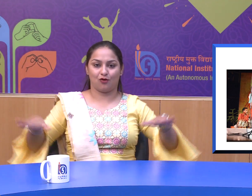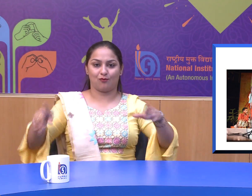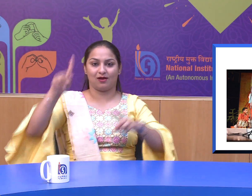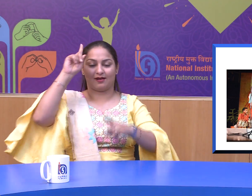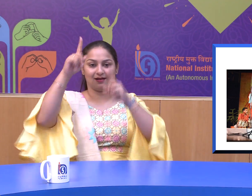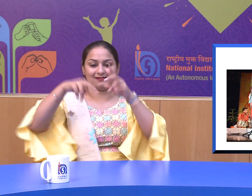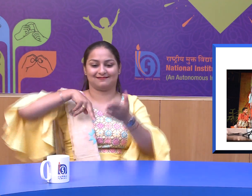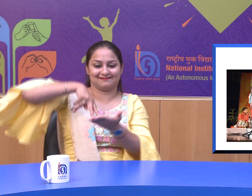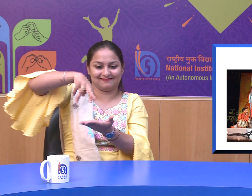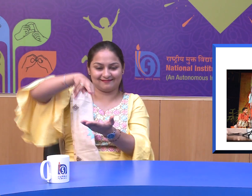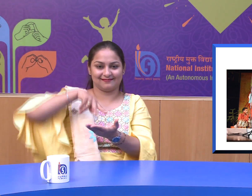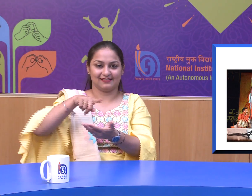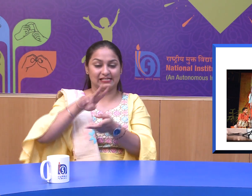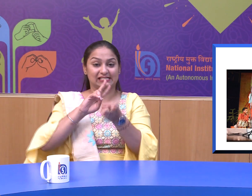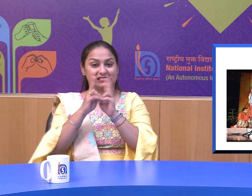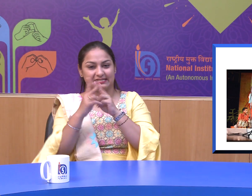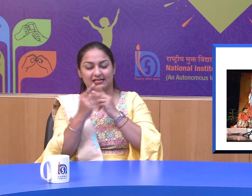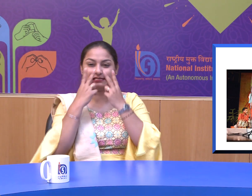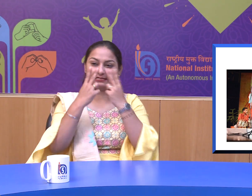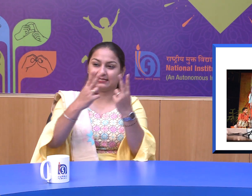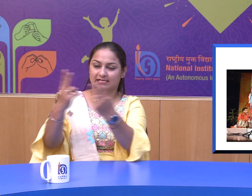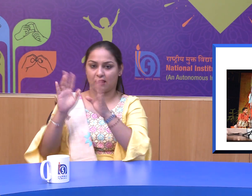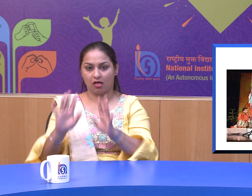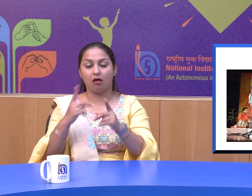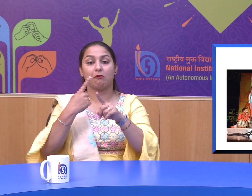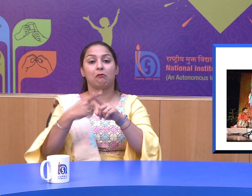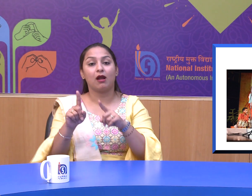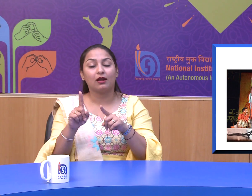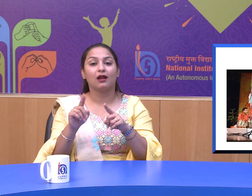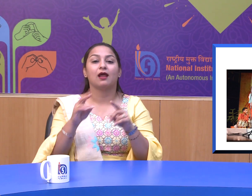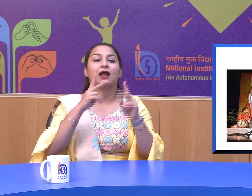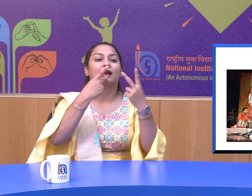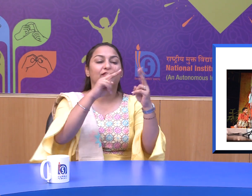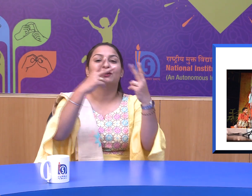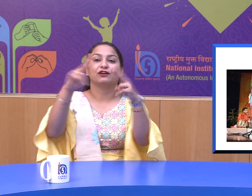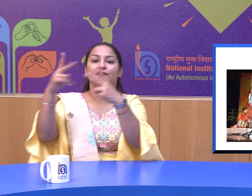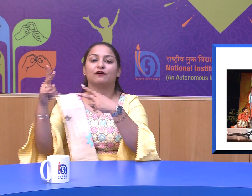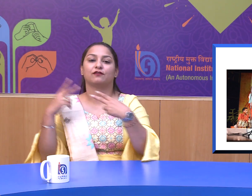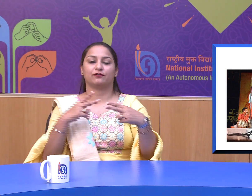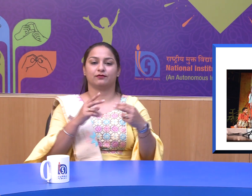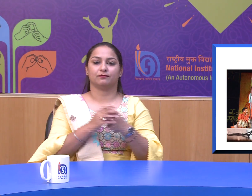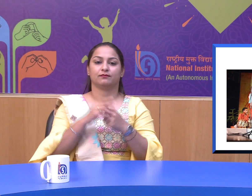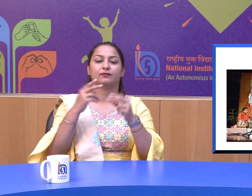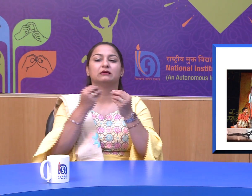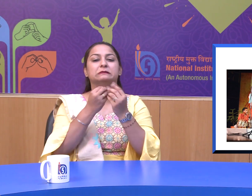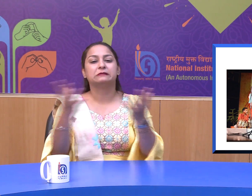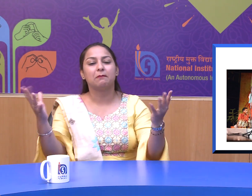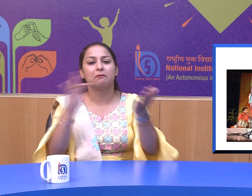juggler also could be seen moving from place to place. In some areas, the